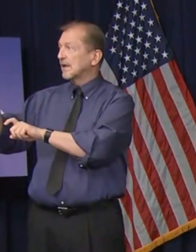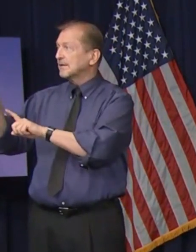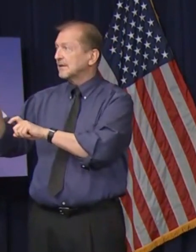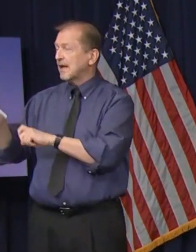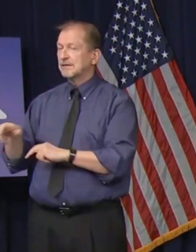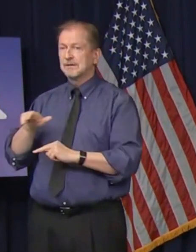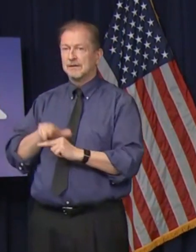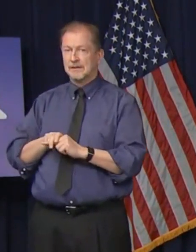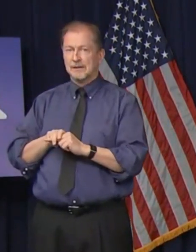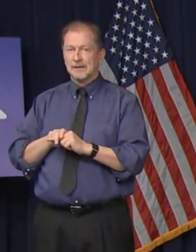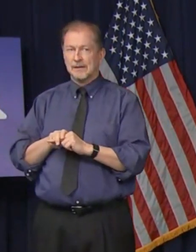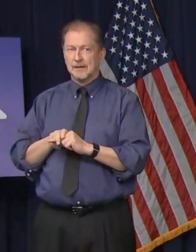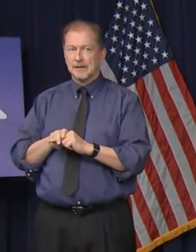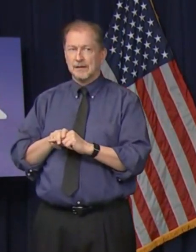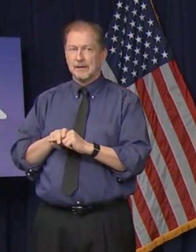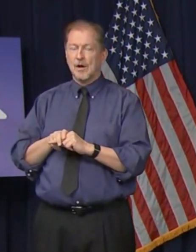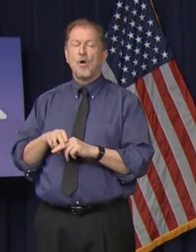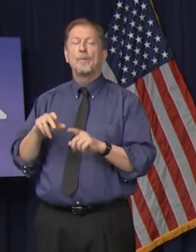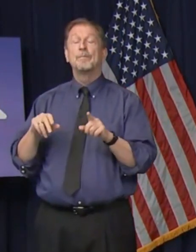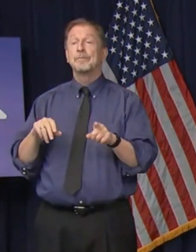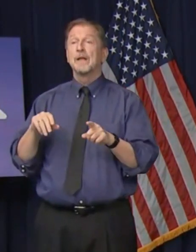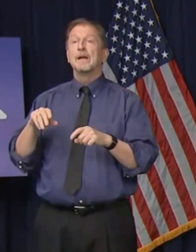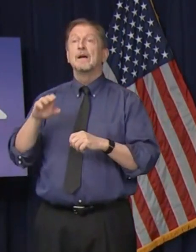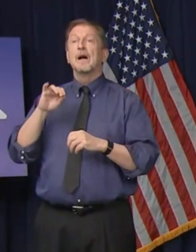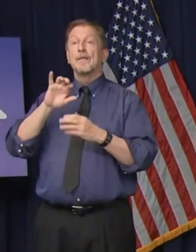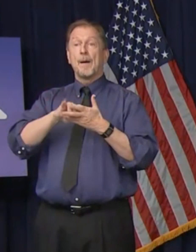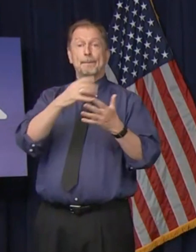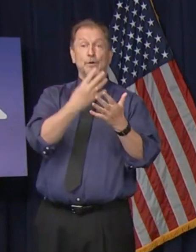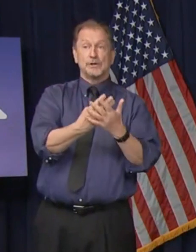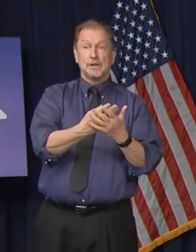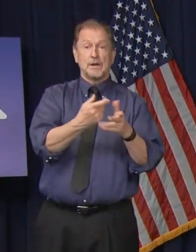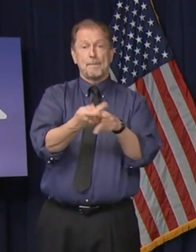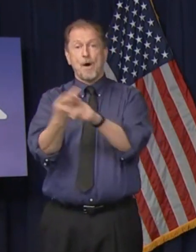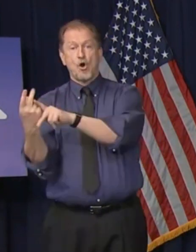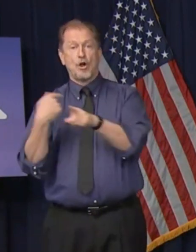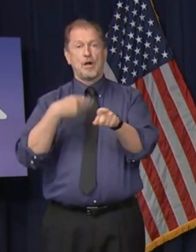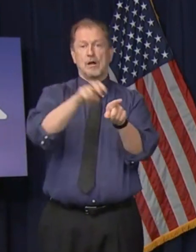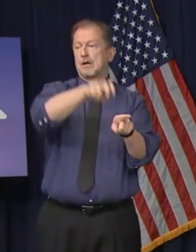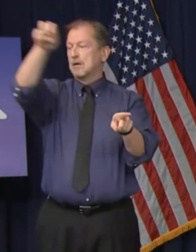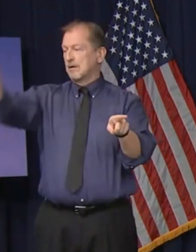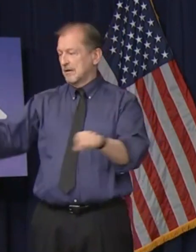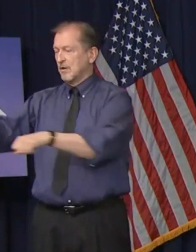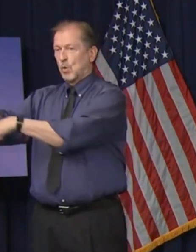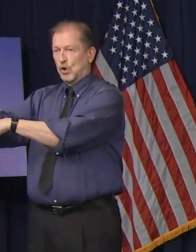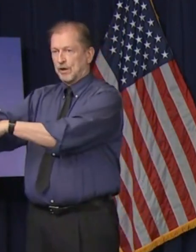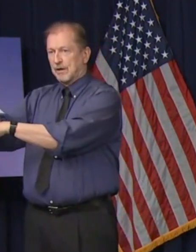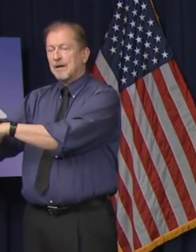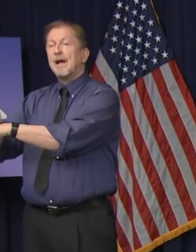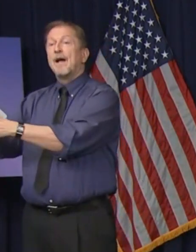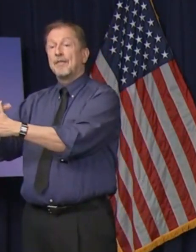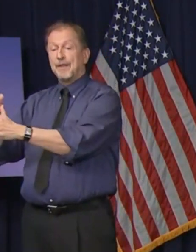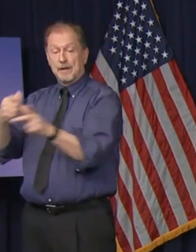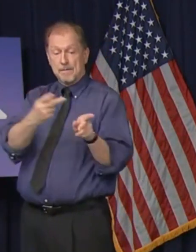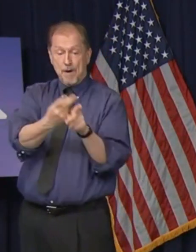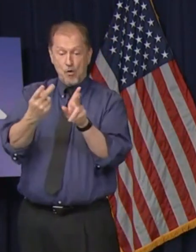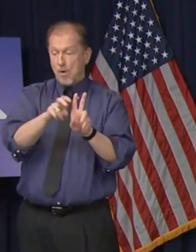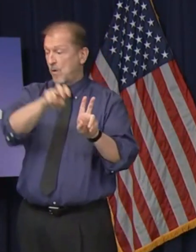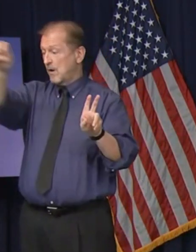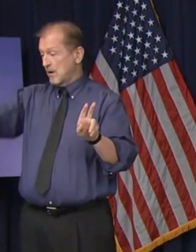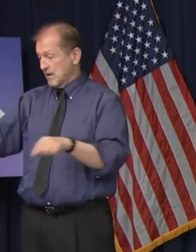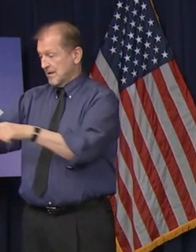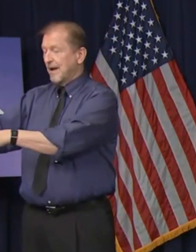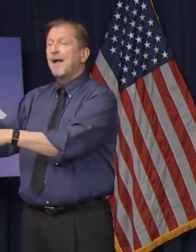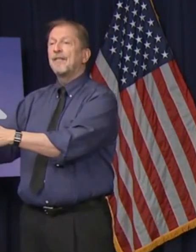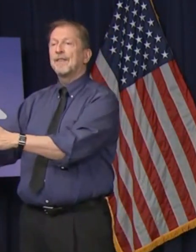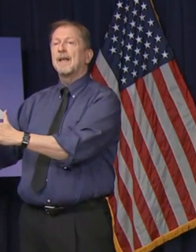in another location than the one that they normally serve in for the Department of Corrections. So I was responding to